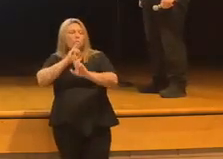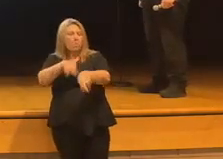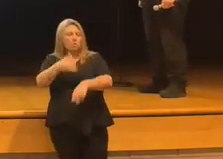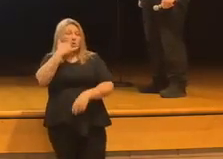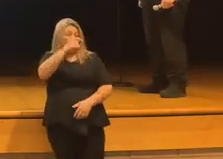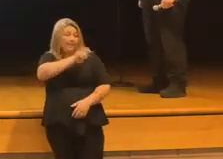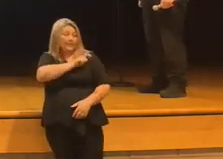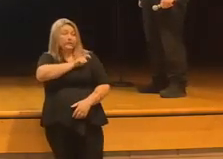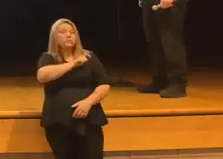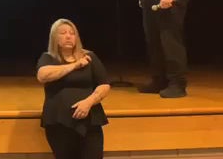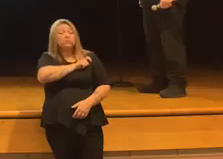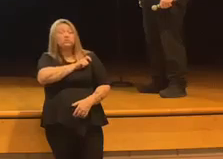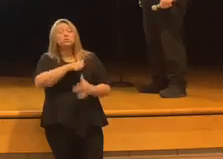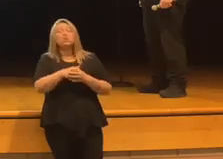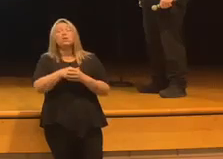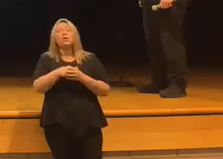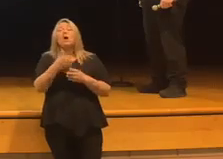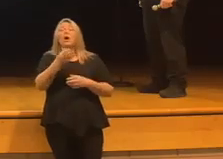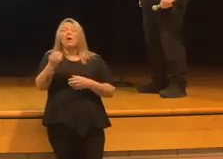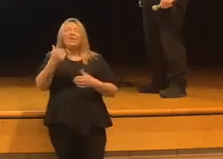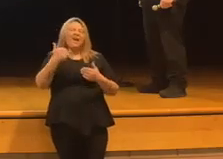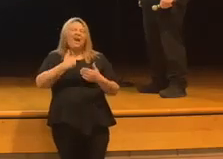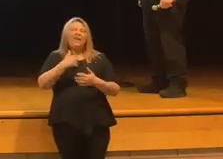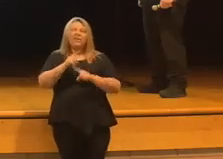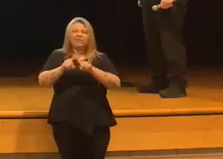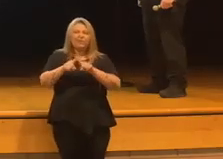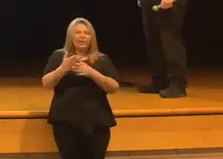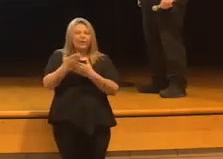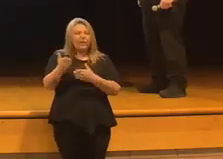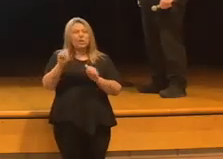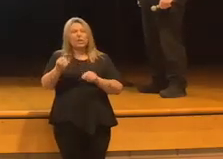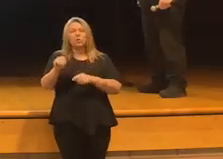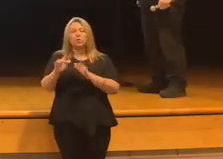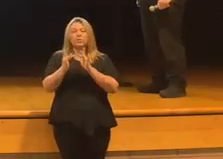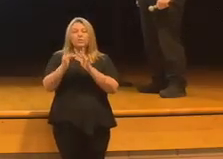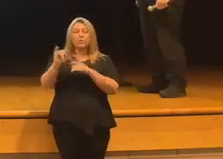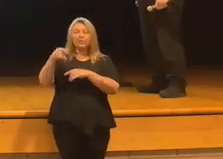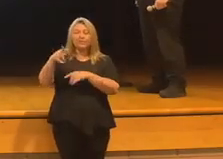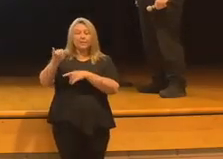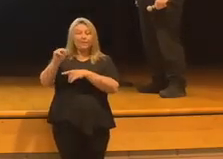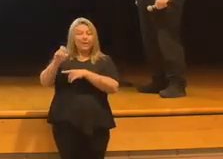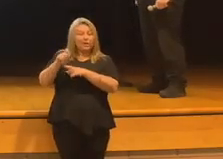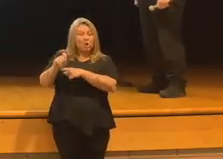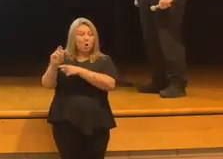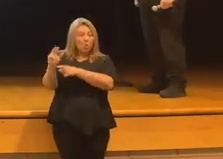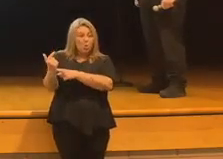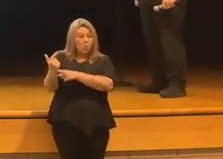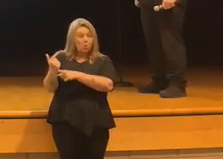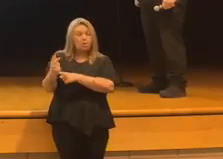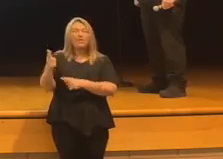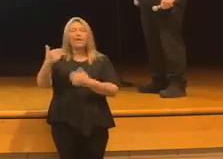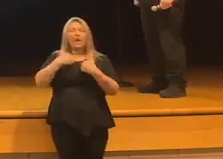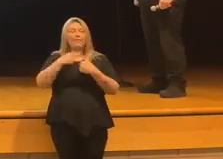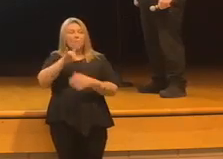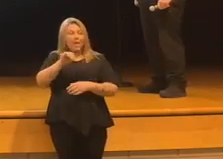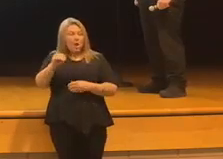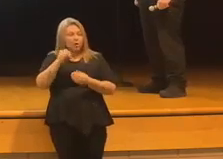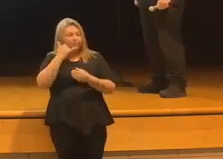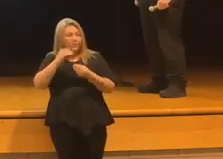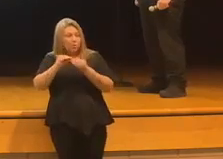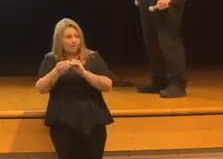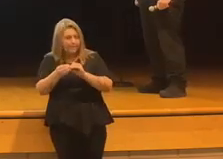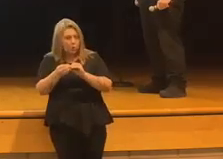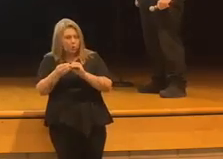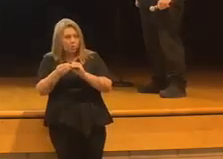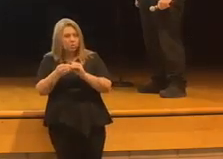enforcement. And then they've got a couple different things here. You can do the cybertipline.org. They've got a number, 1-800-THE-LOST,